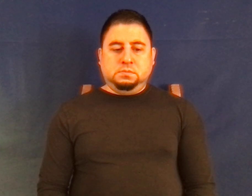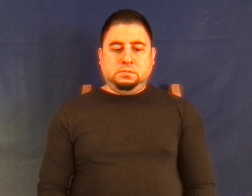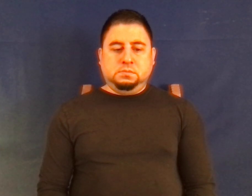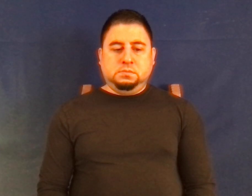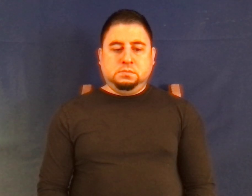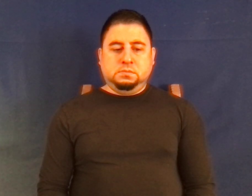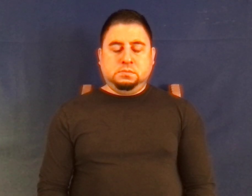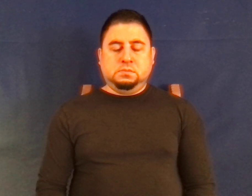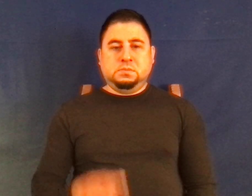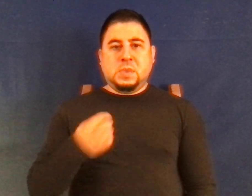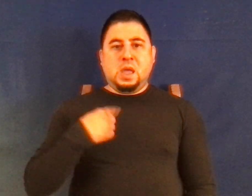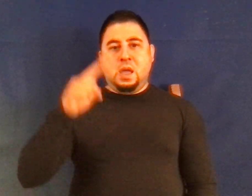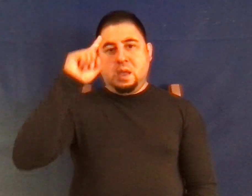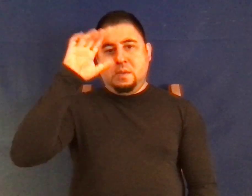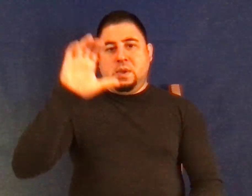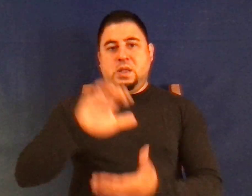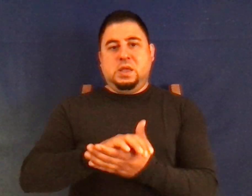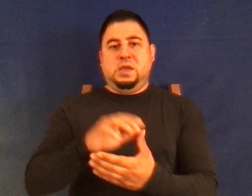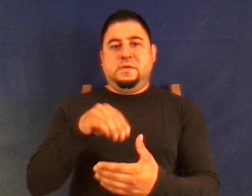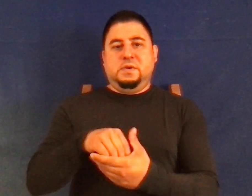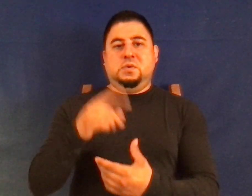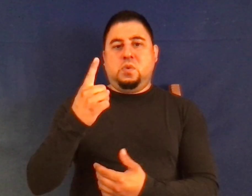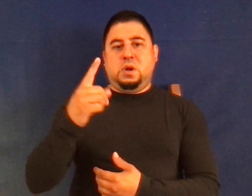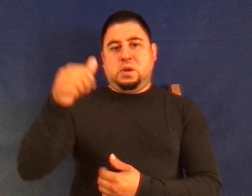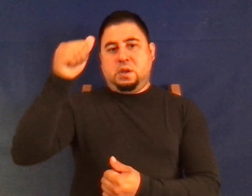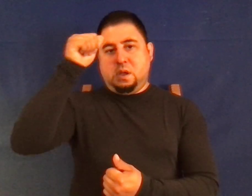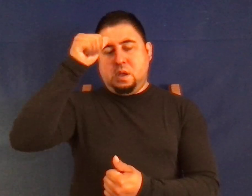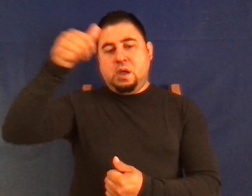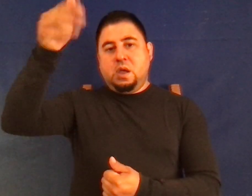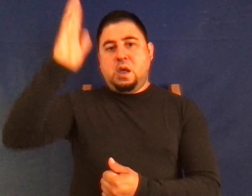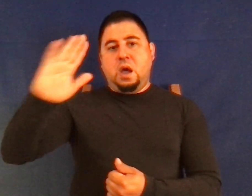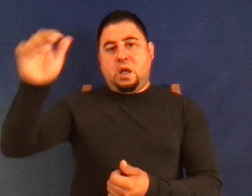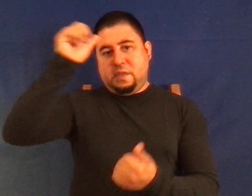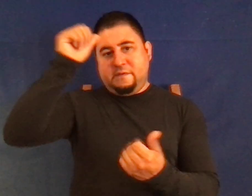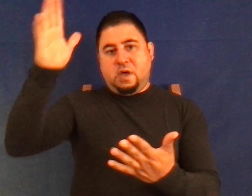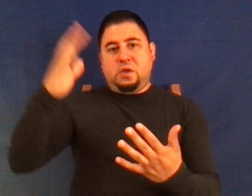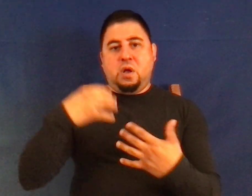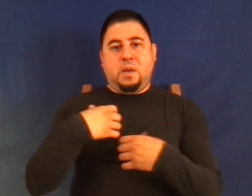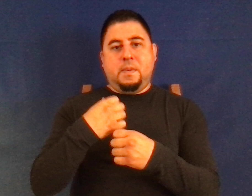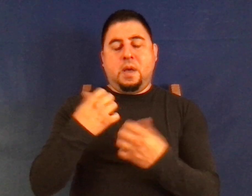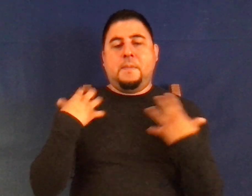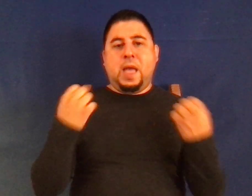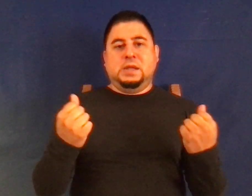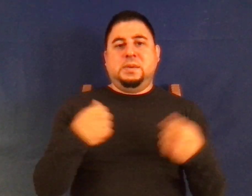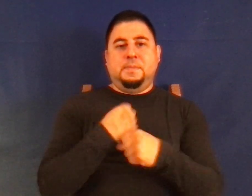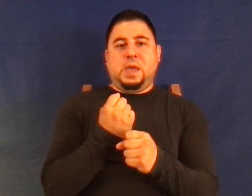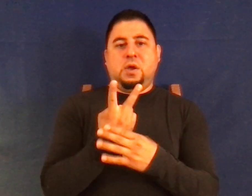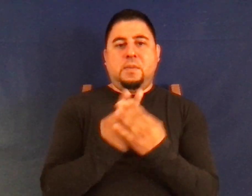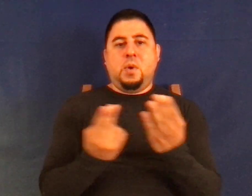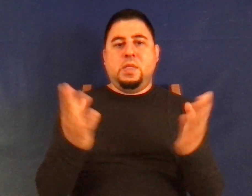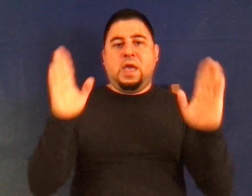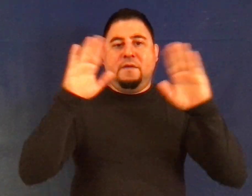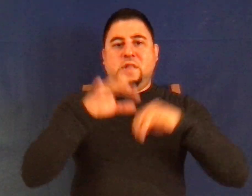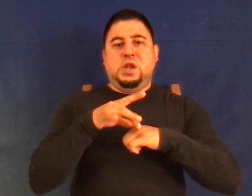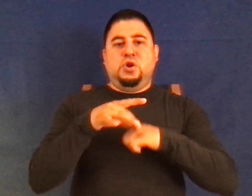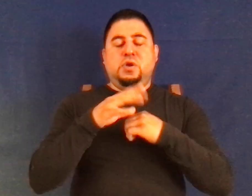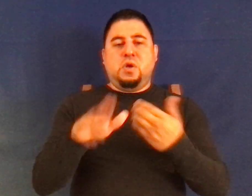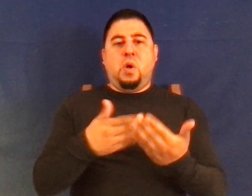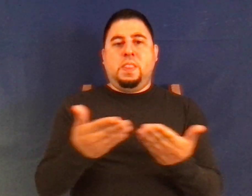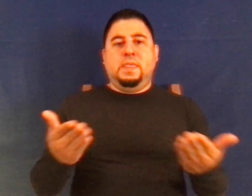I believe in one God, the Father Almighty, maker of heaven and earth, of all things visible and